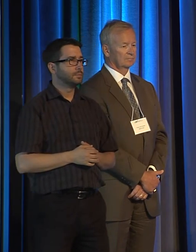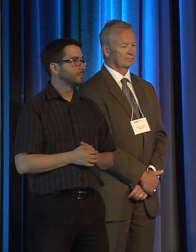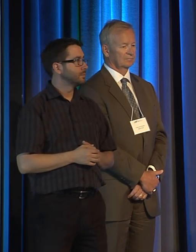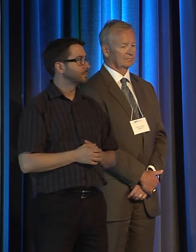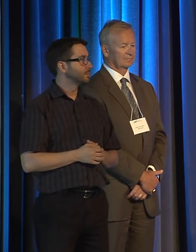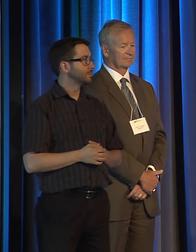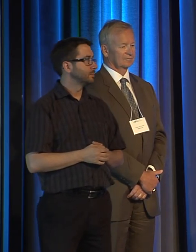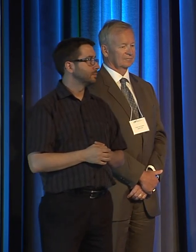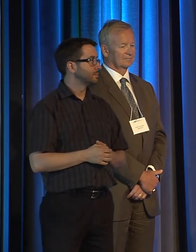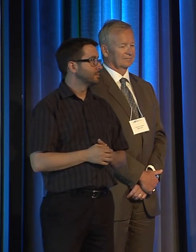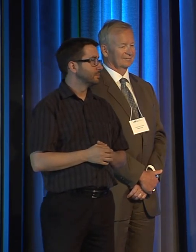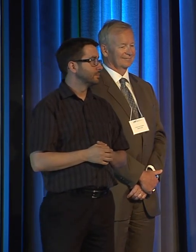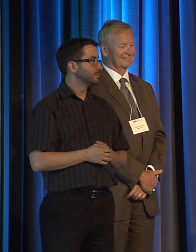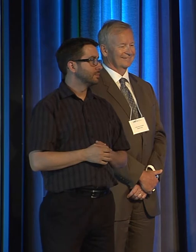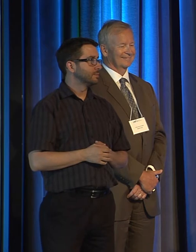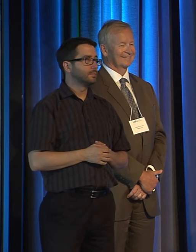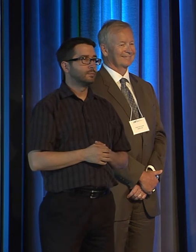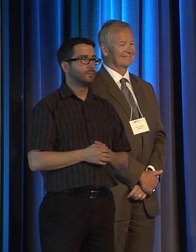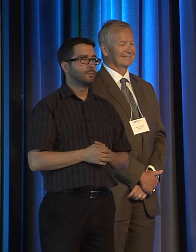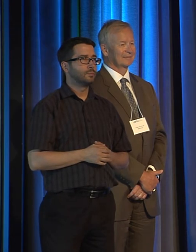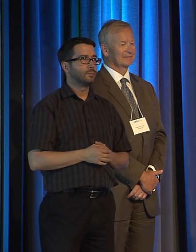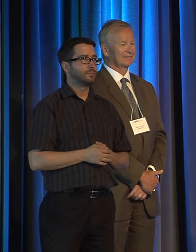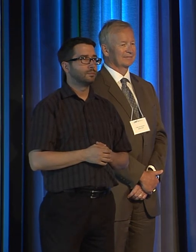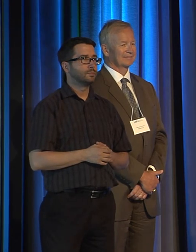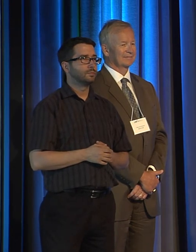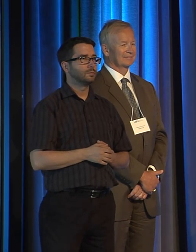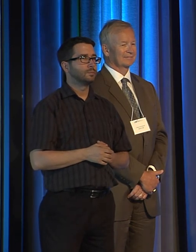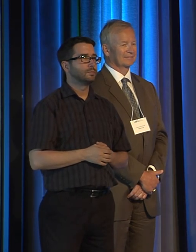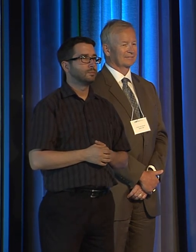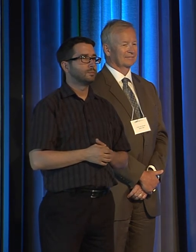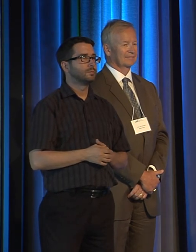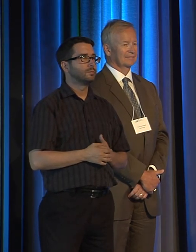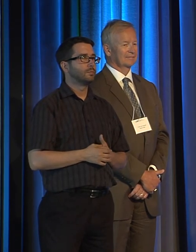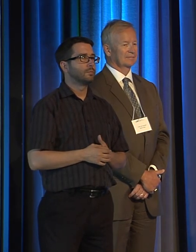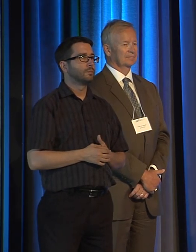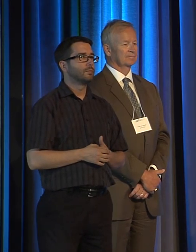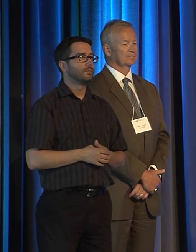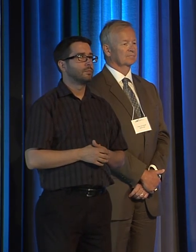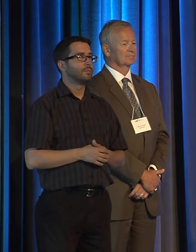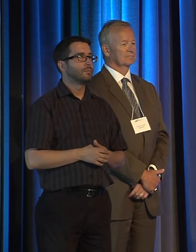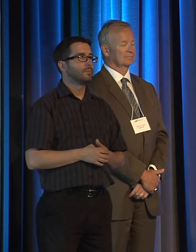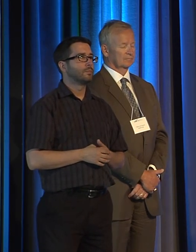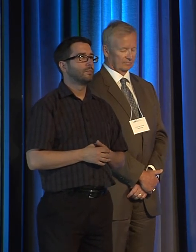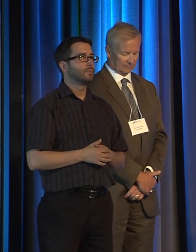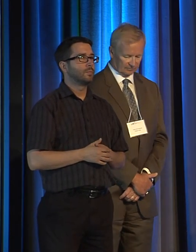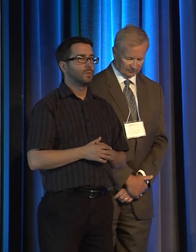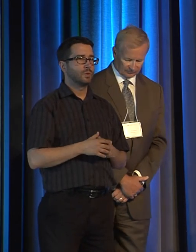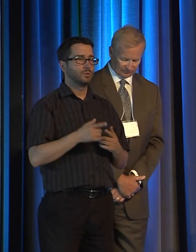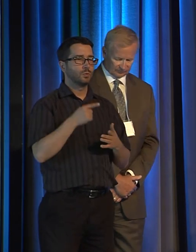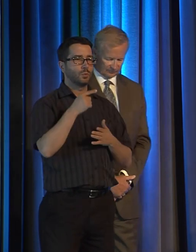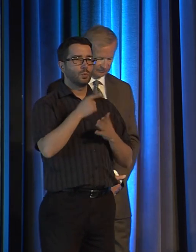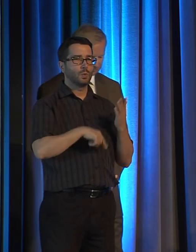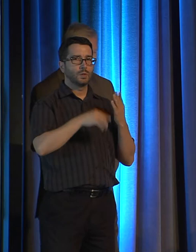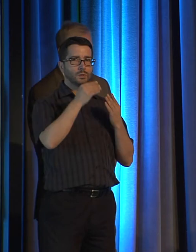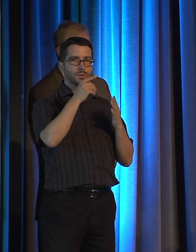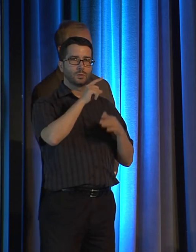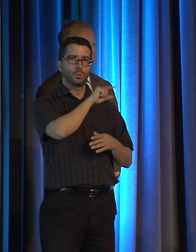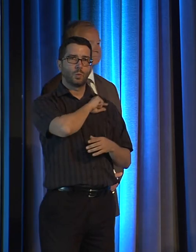I still didn't get the question. I'm sorry. What is the data showing? Oh. So the quality improvement